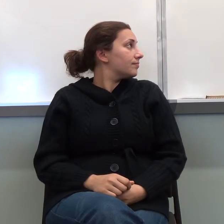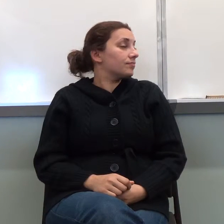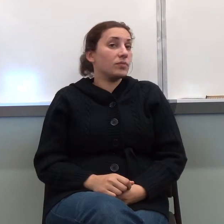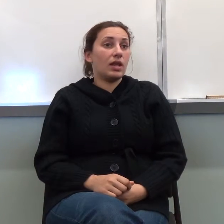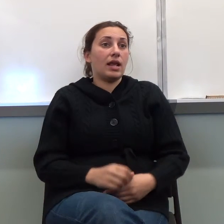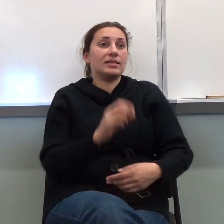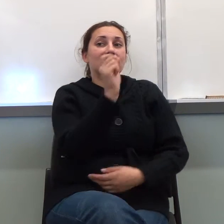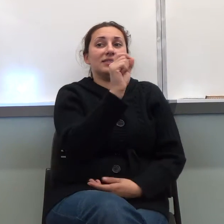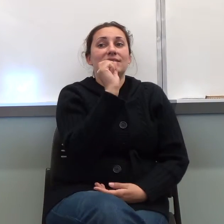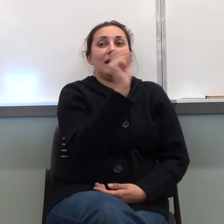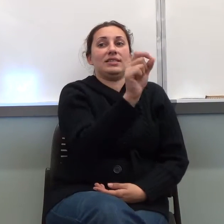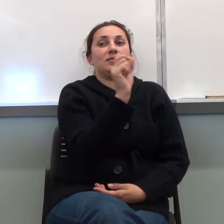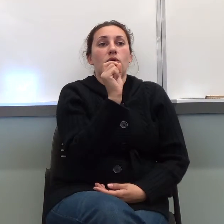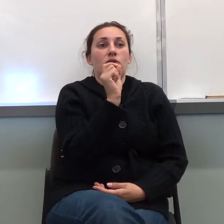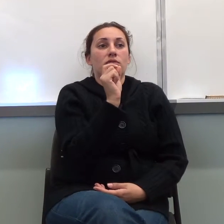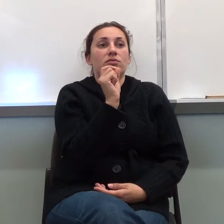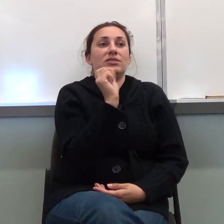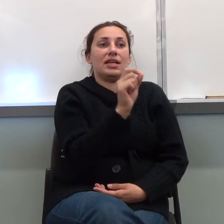to decimals.